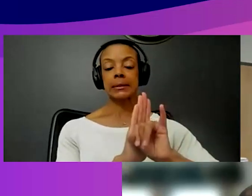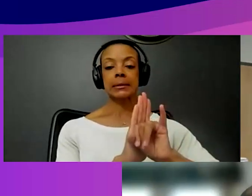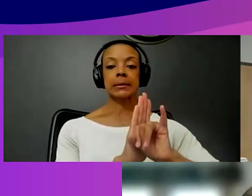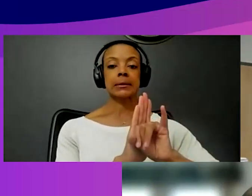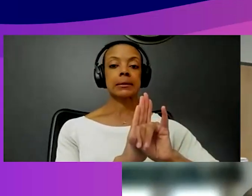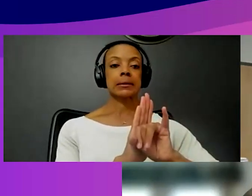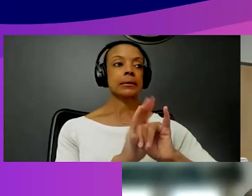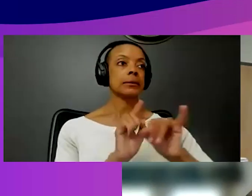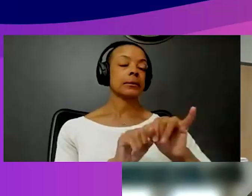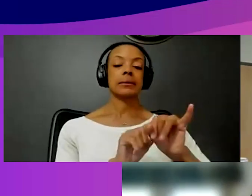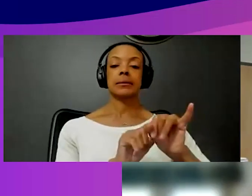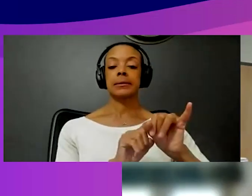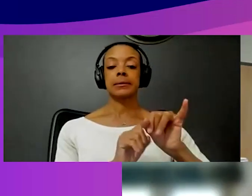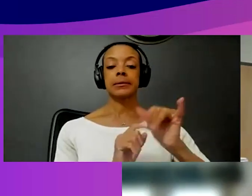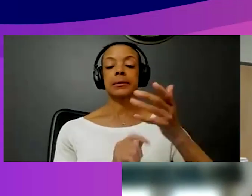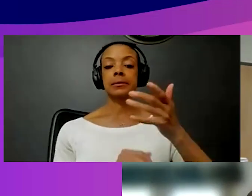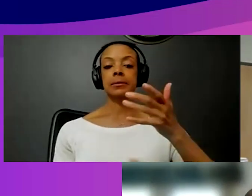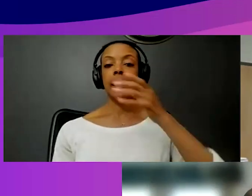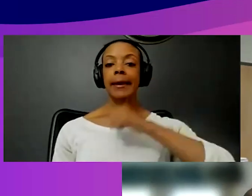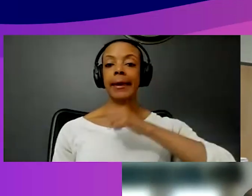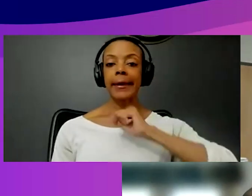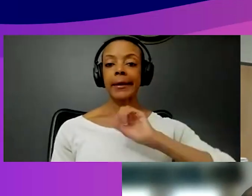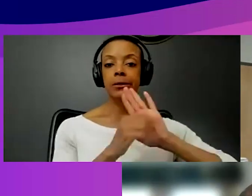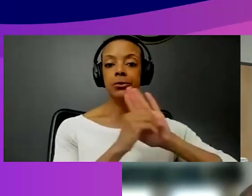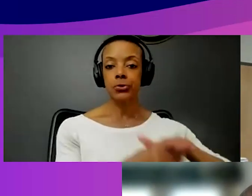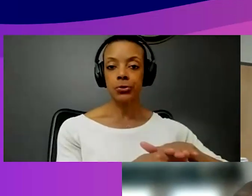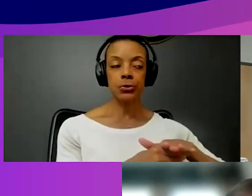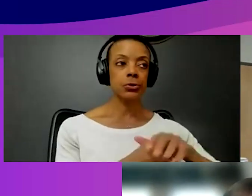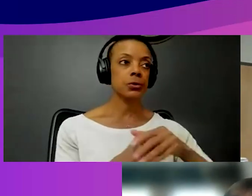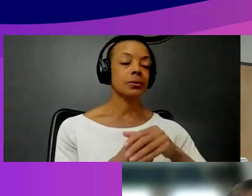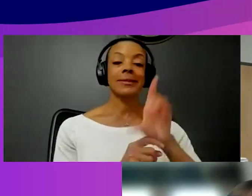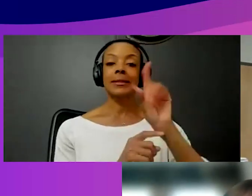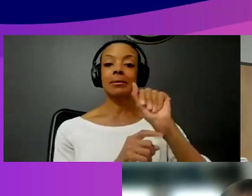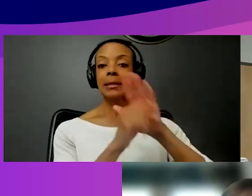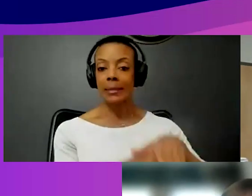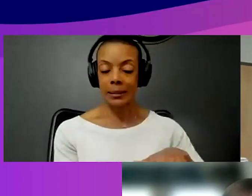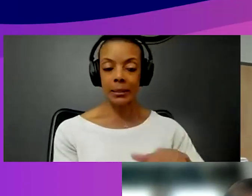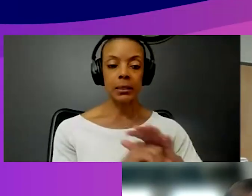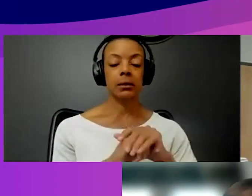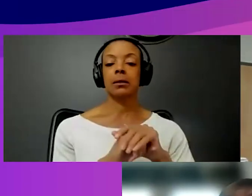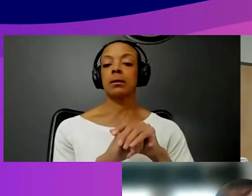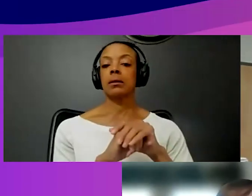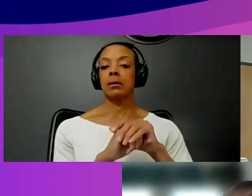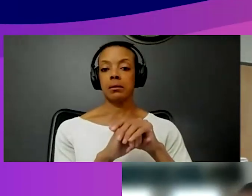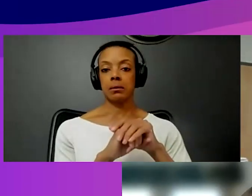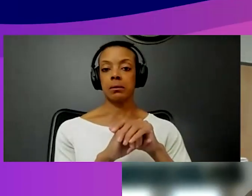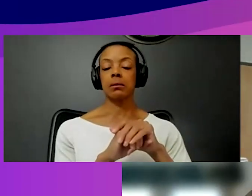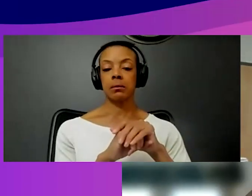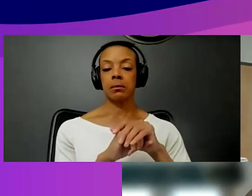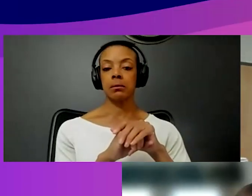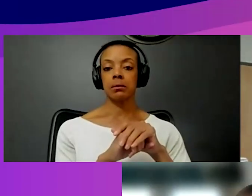things related to ageism and you know, you know, disability or functional abilities that associate, you know, with